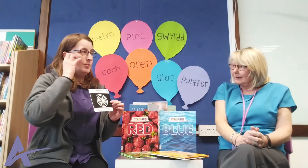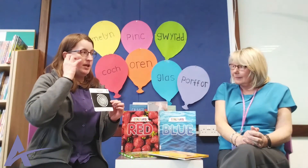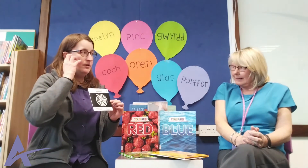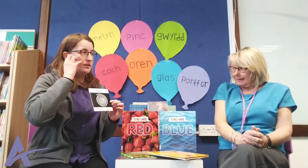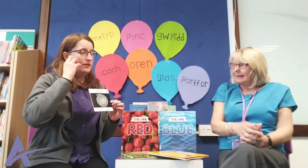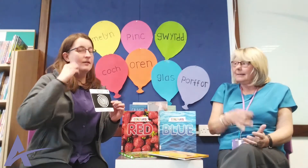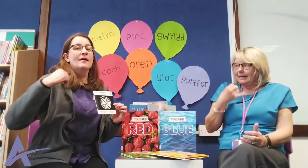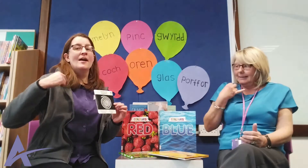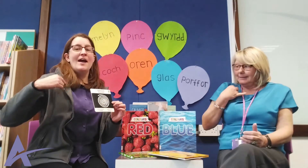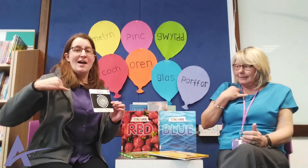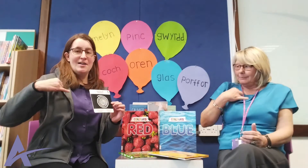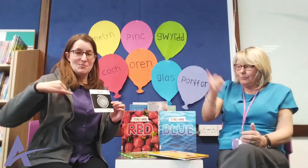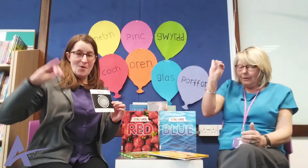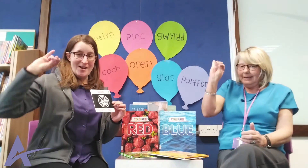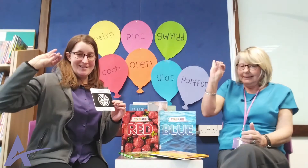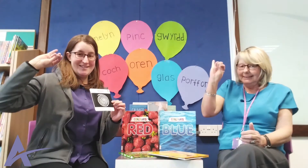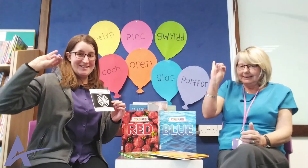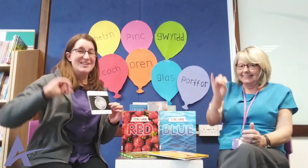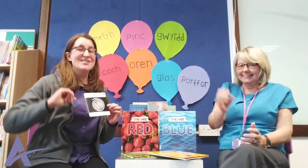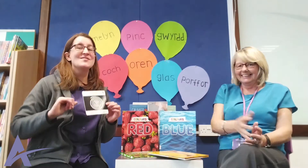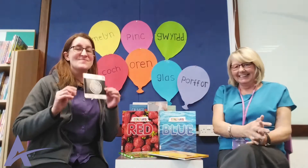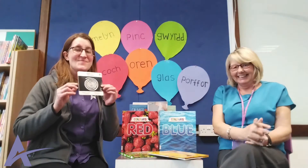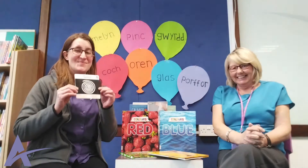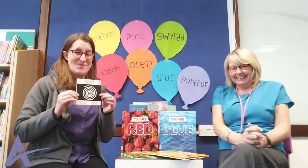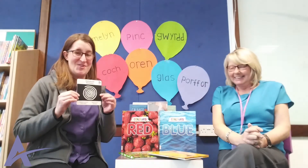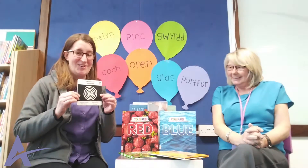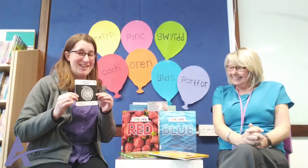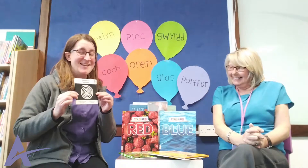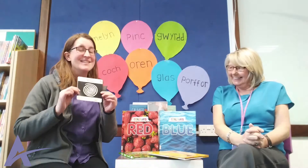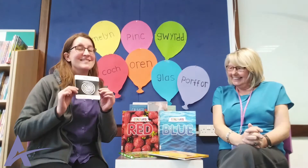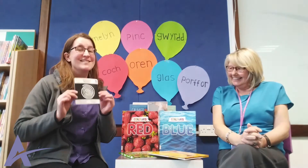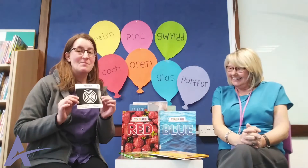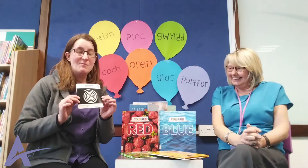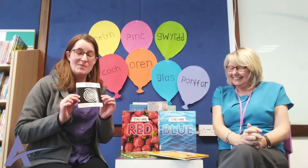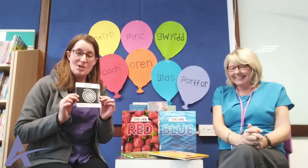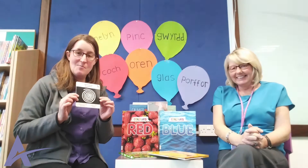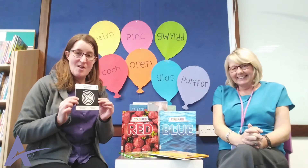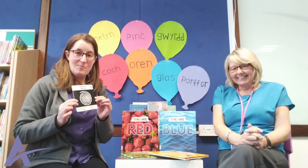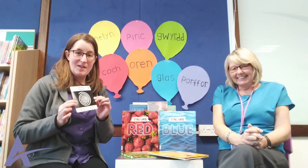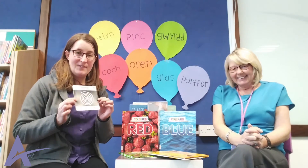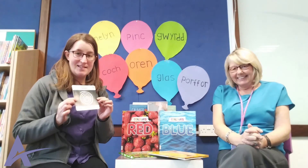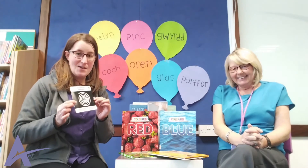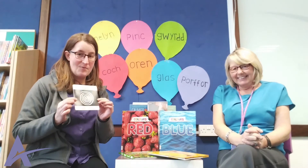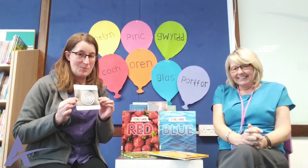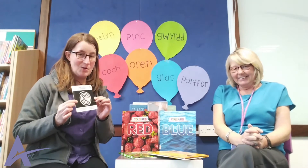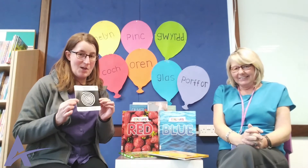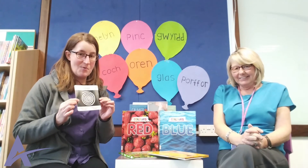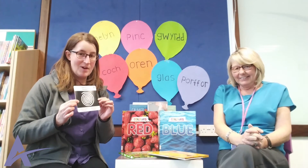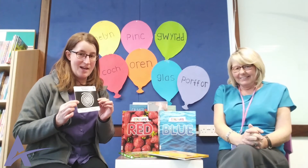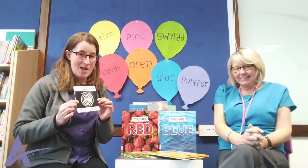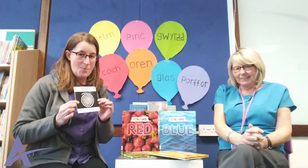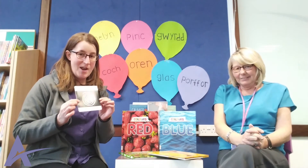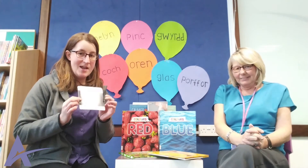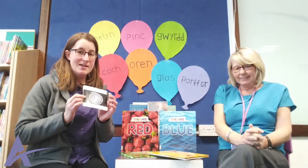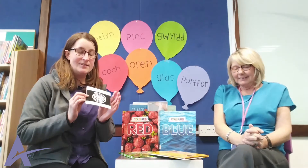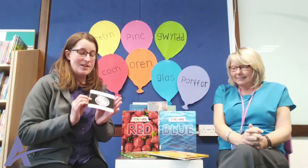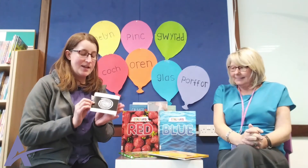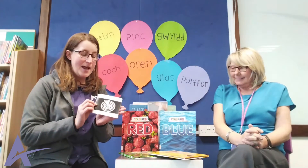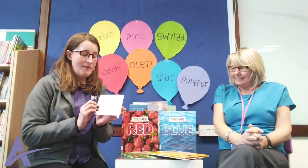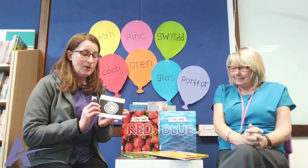black and white book. Some of you may have picked these up from your local library, so you can have a look